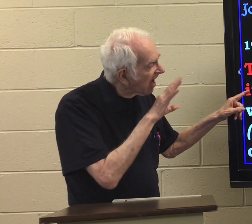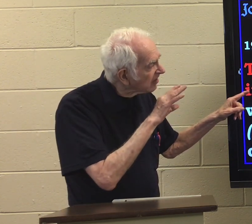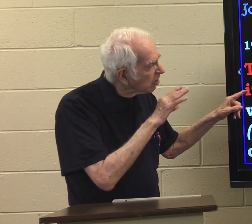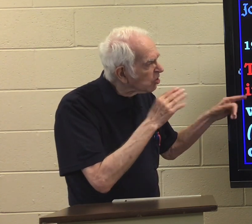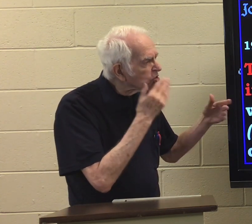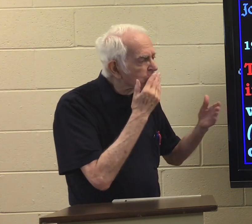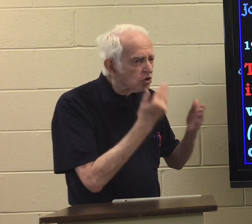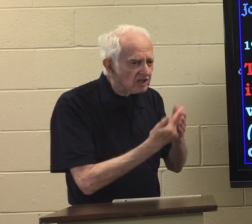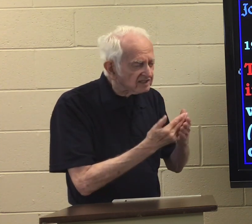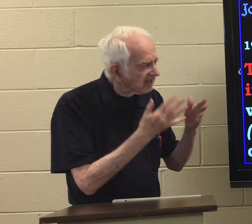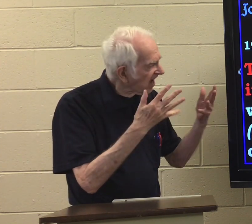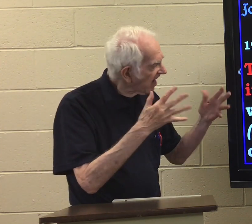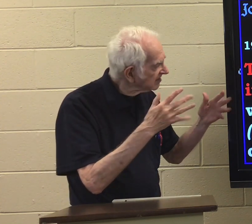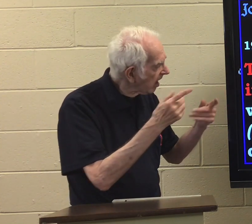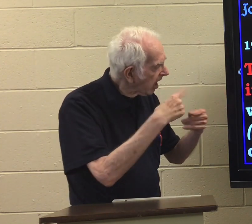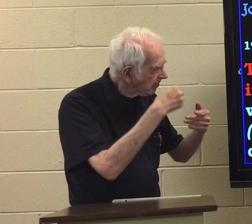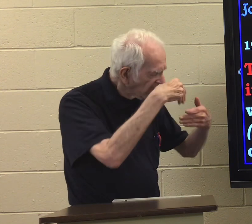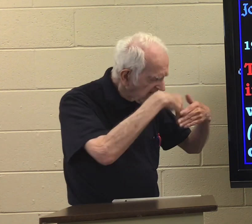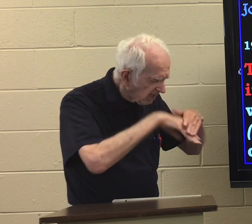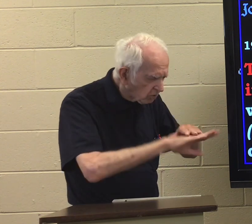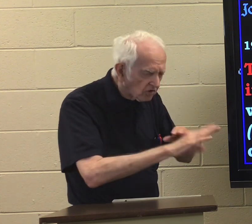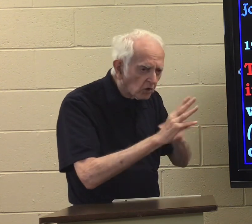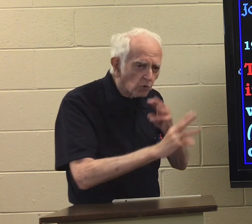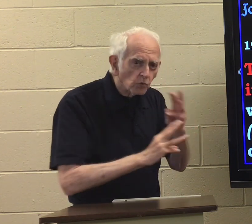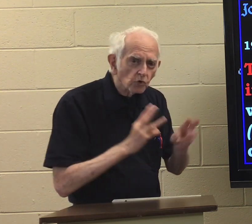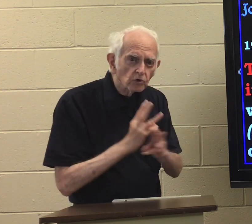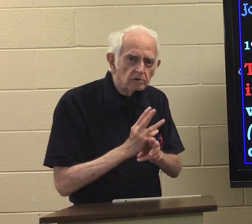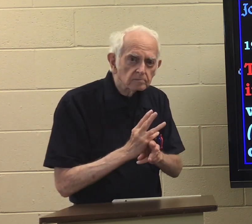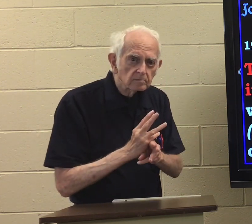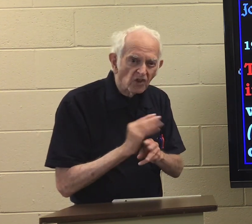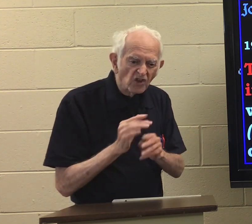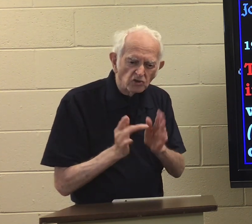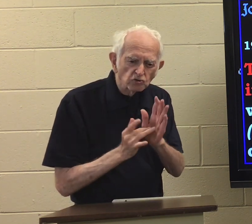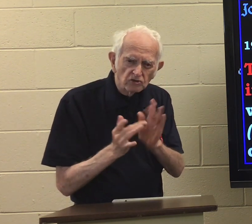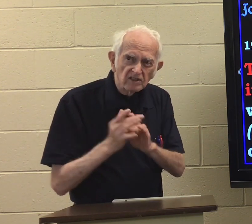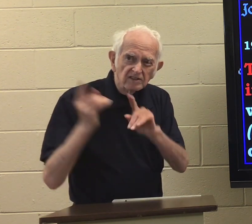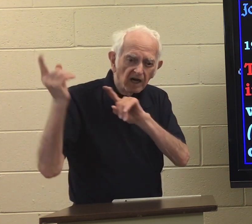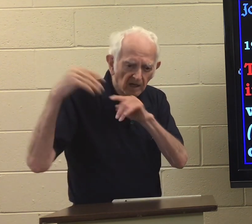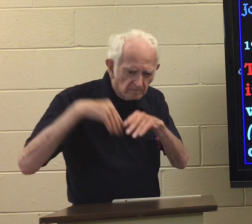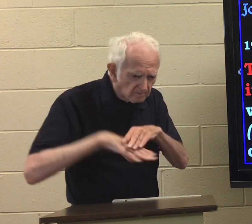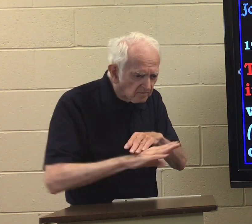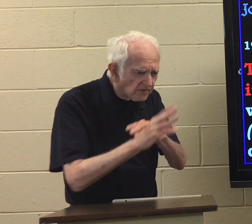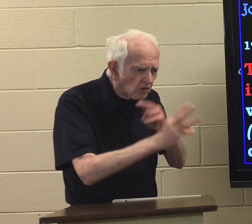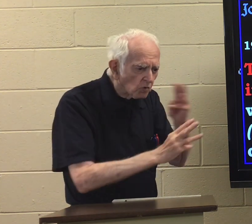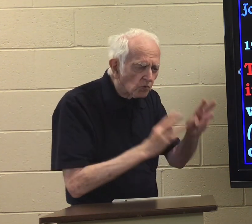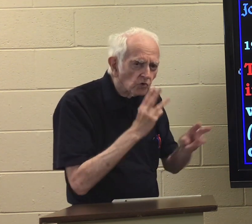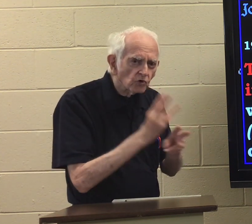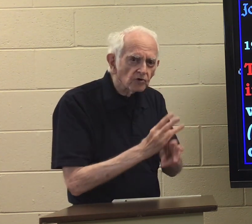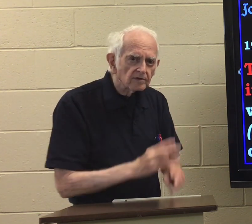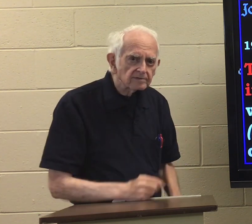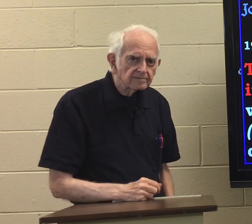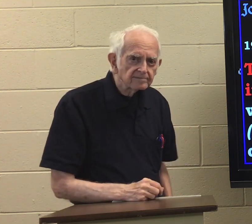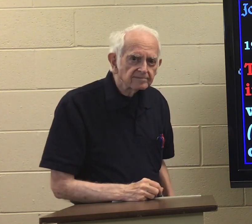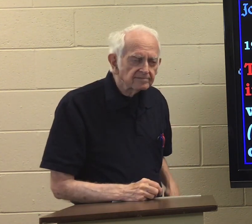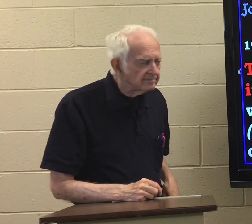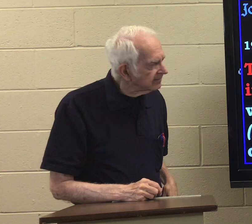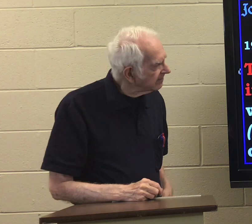The light, meaning goodness, has come into the world. Jesus came into the world.